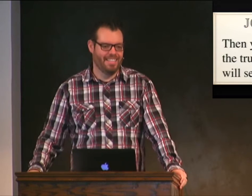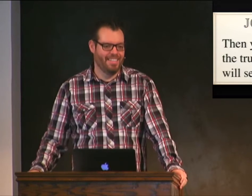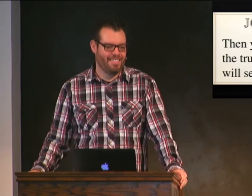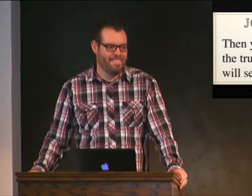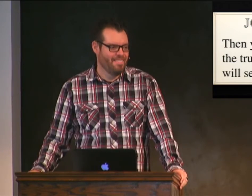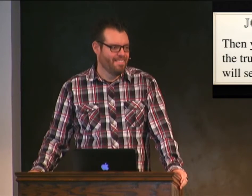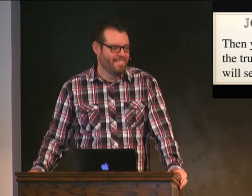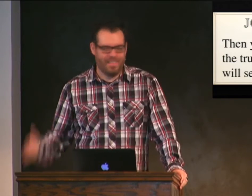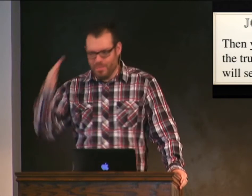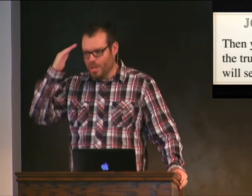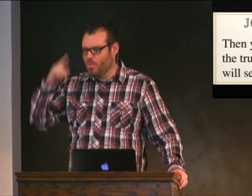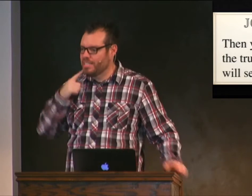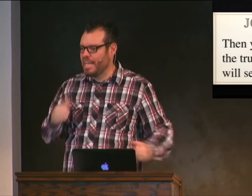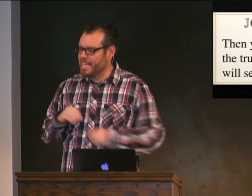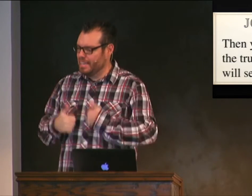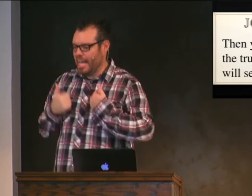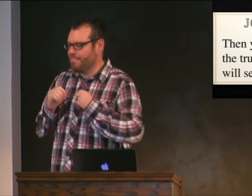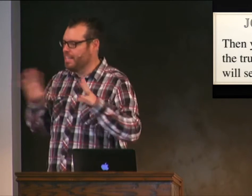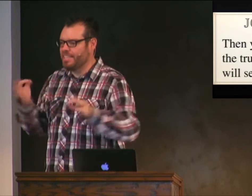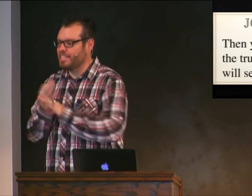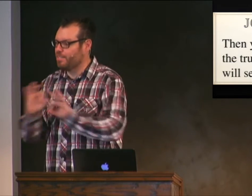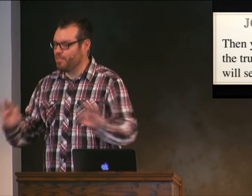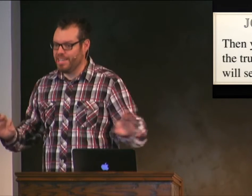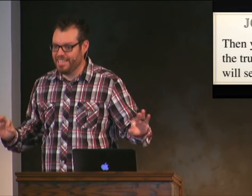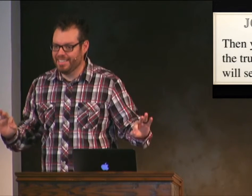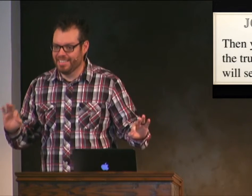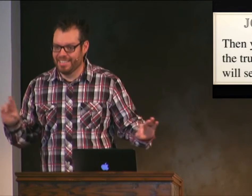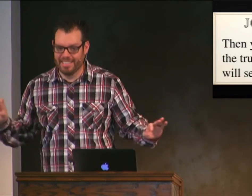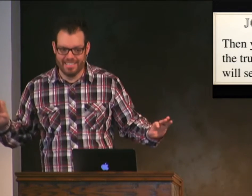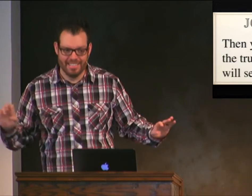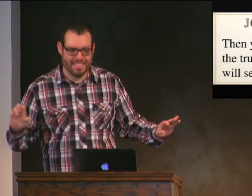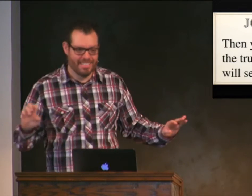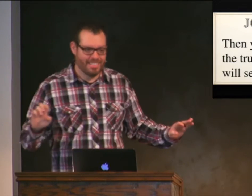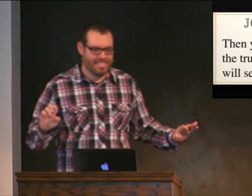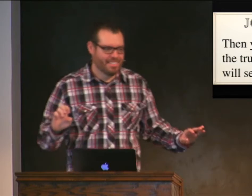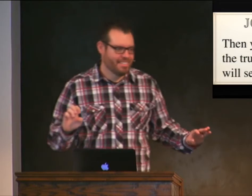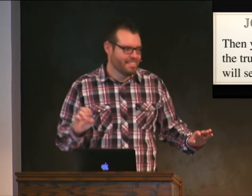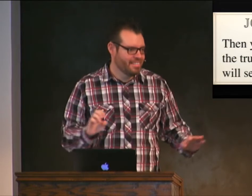free. We know we say in life nothing is free.